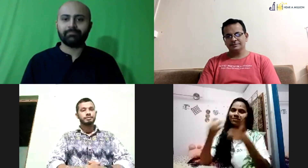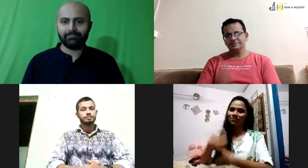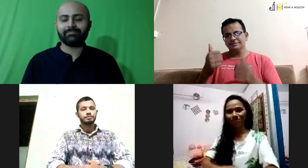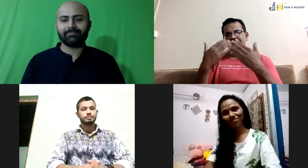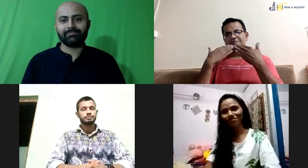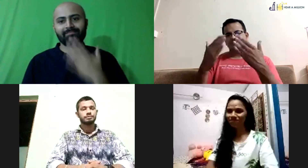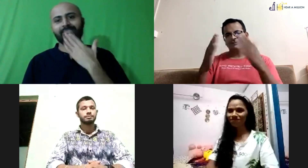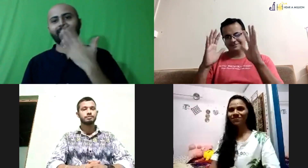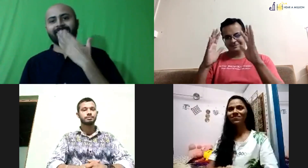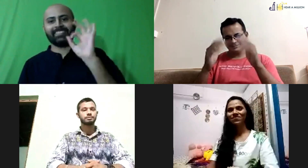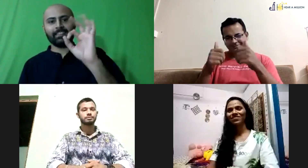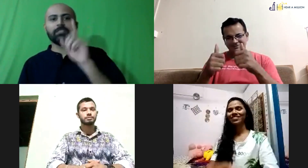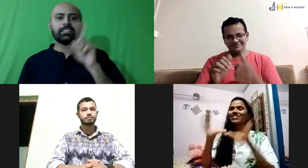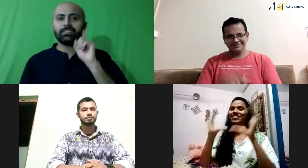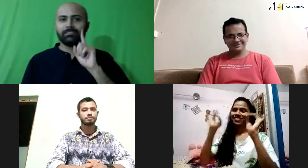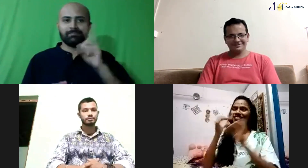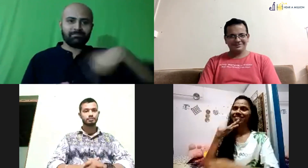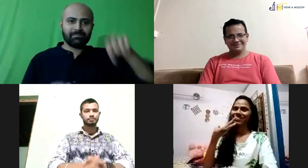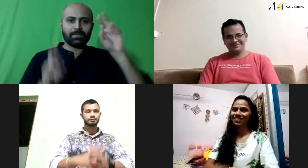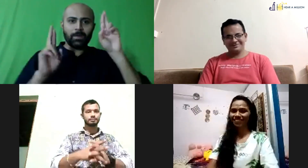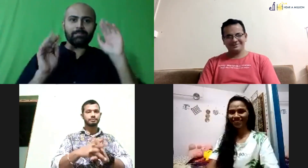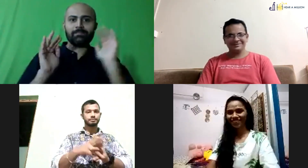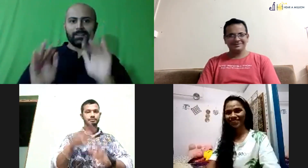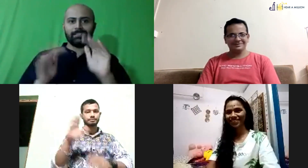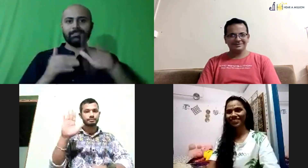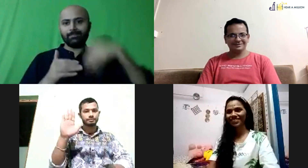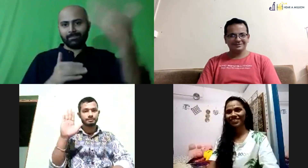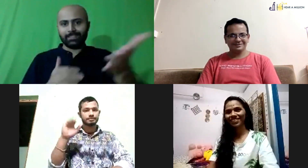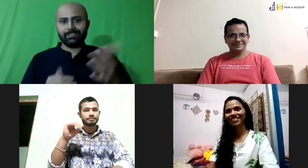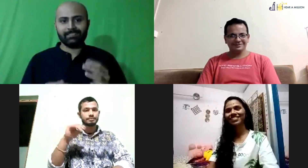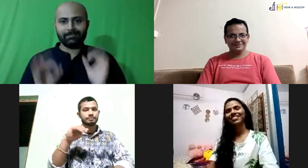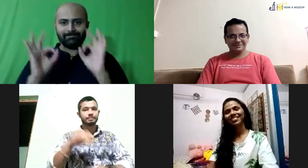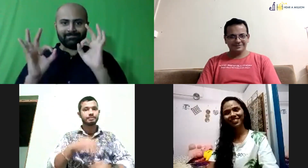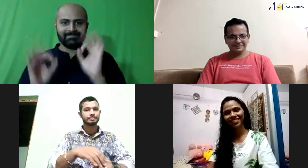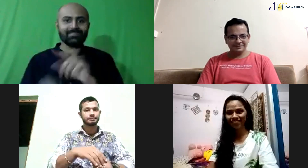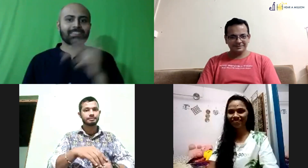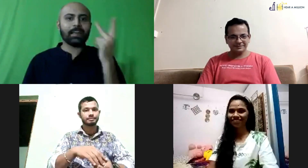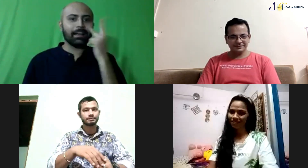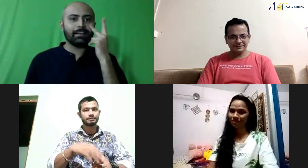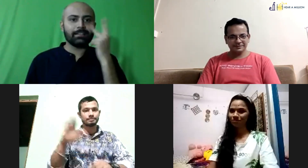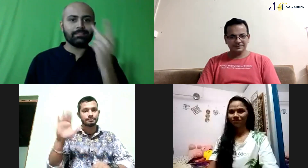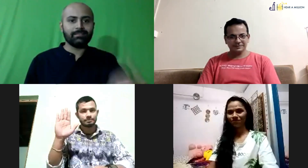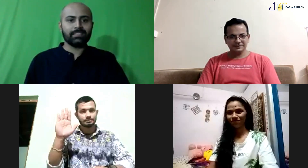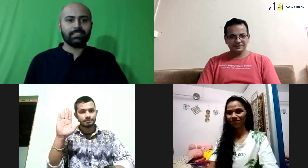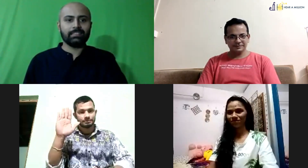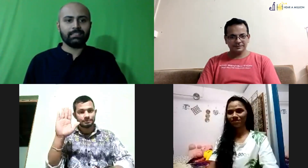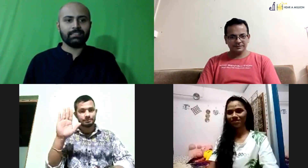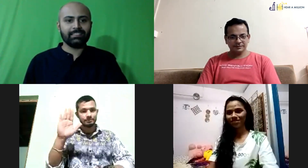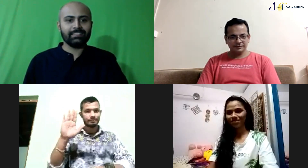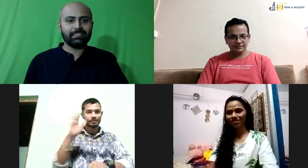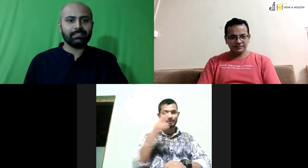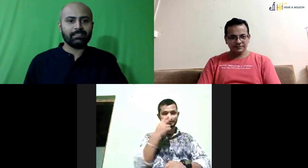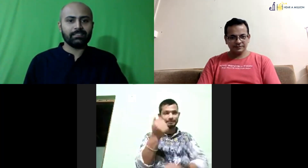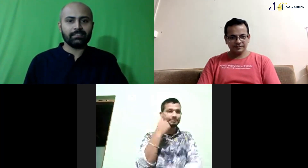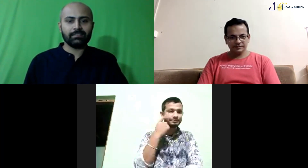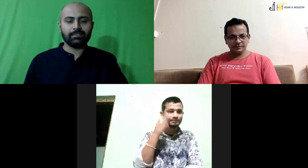channel and do buy things for me. Okay, great. We will definitely do that thing. We will definitely support. Thank you. Okay, yes,